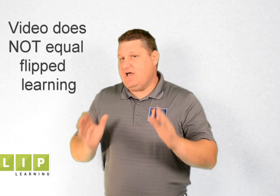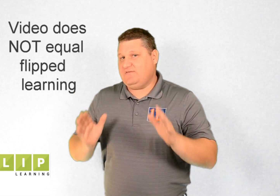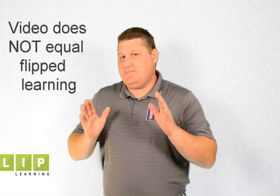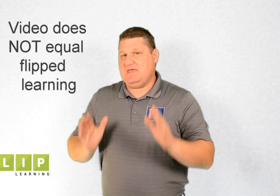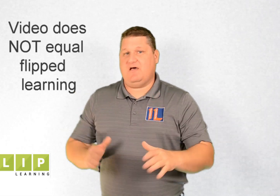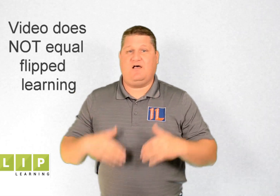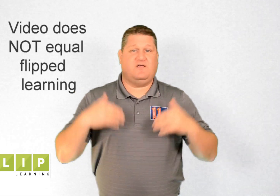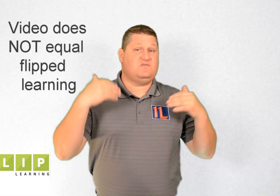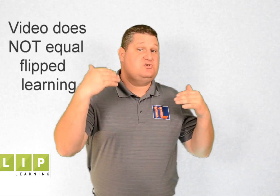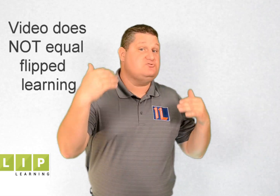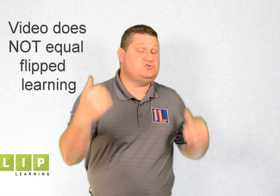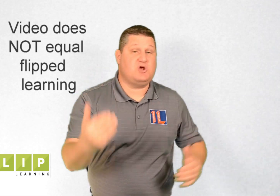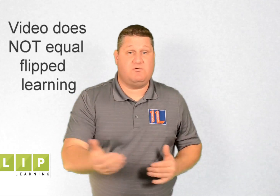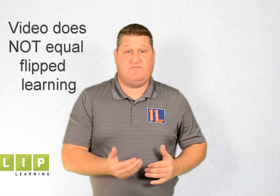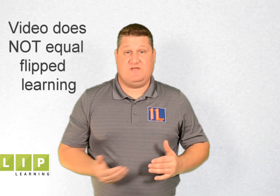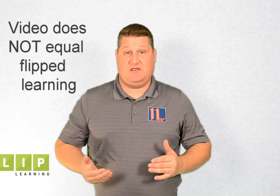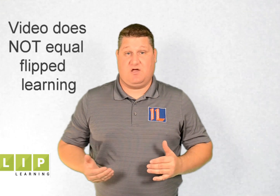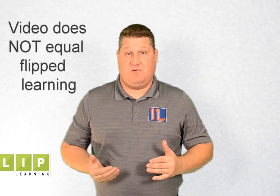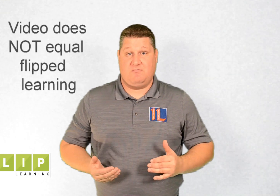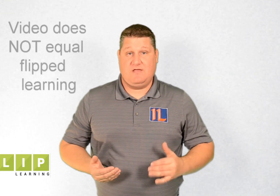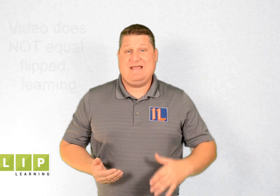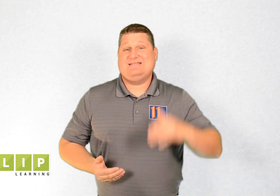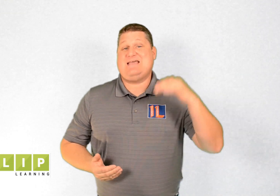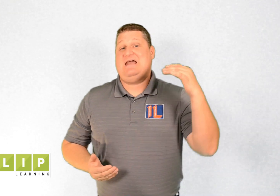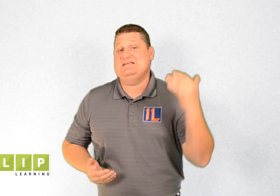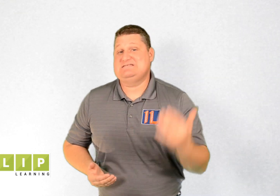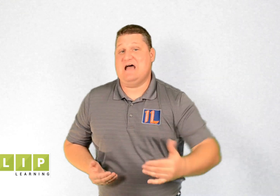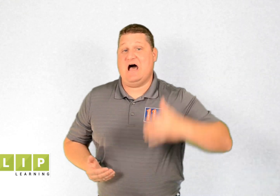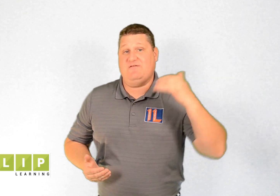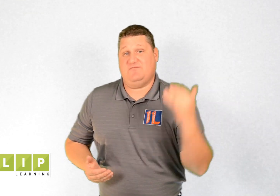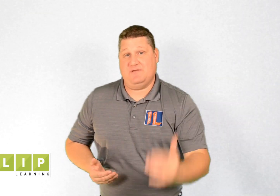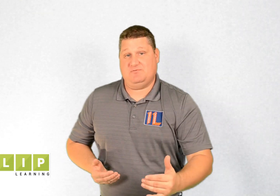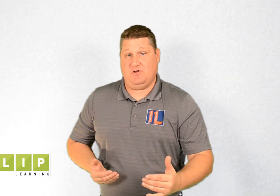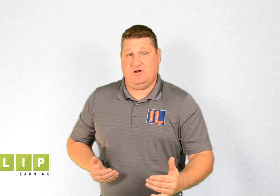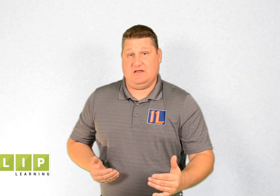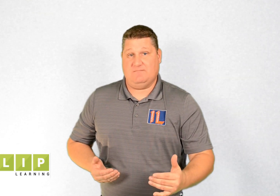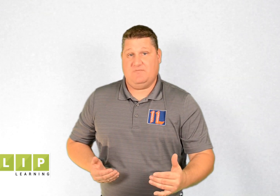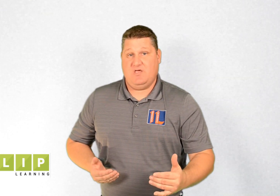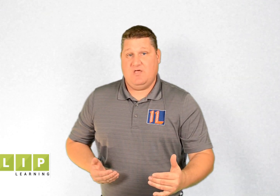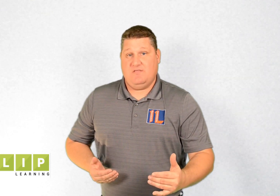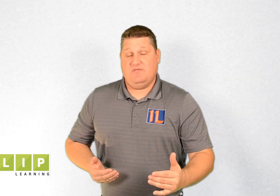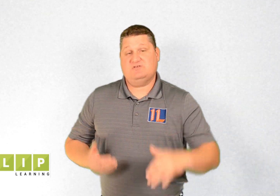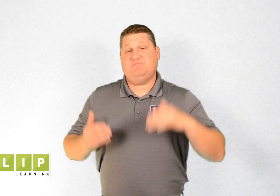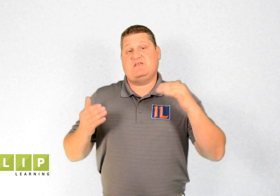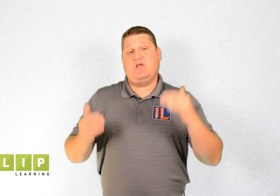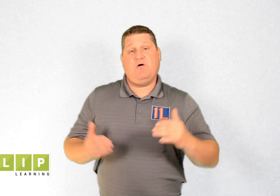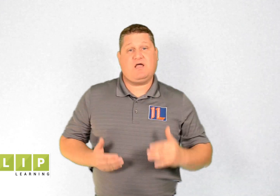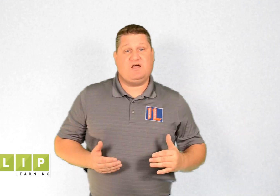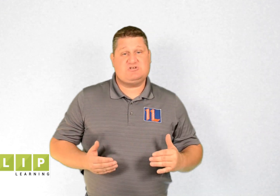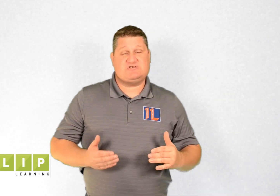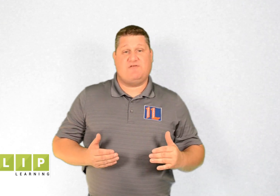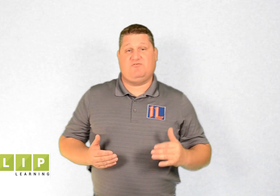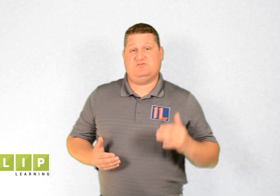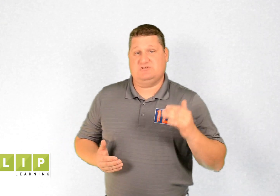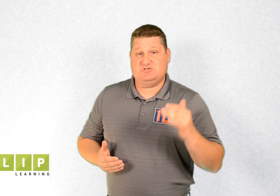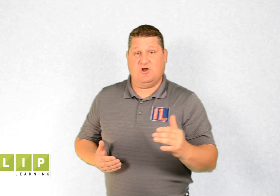Just because you show a video, that is not flipped learning. There's been no conscious effort to